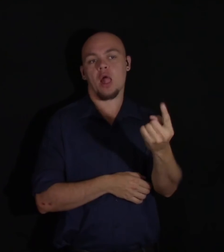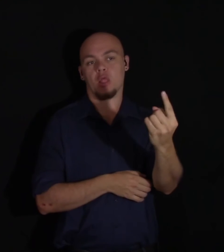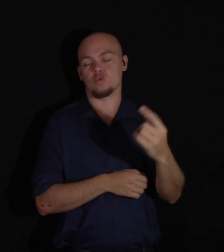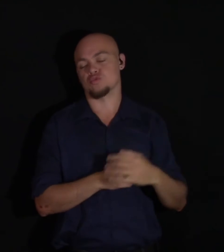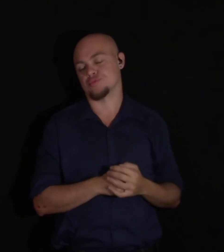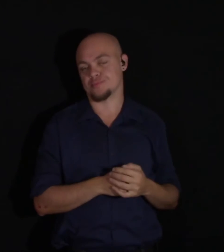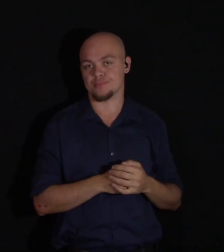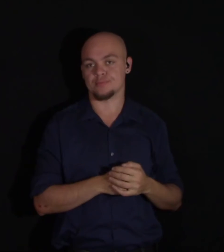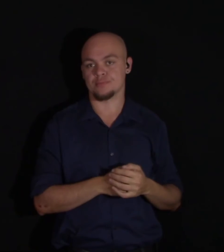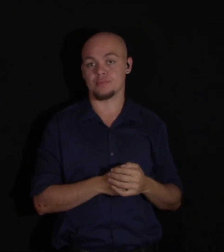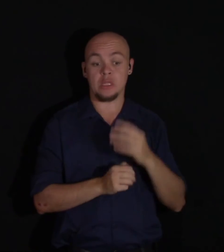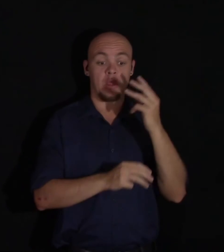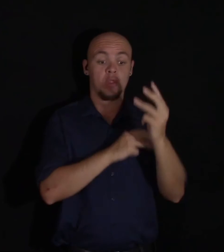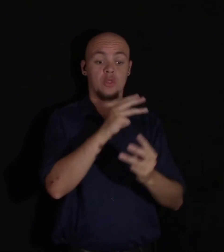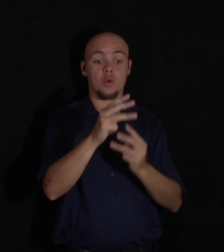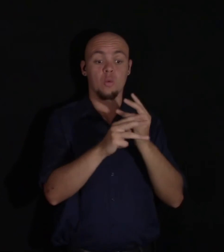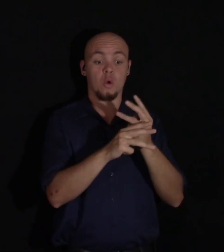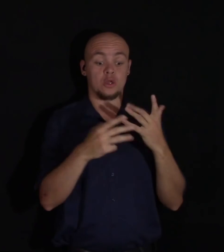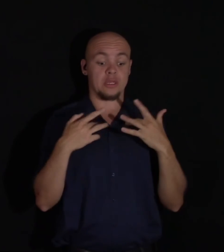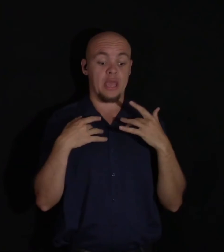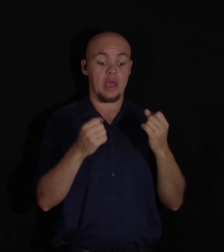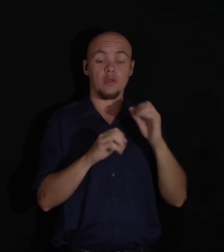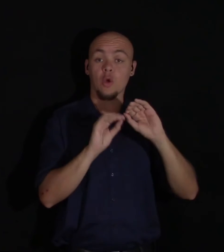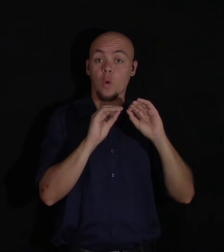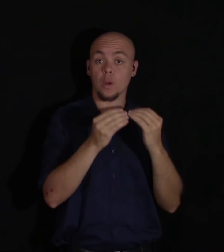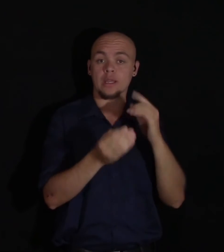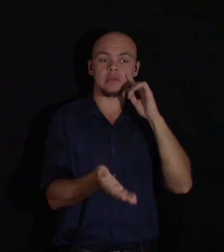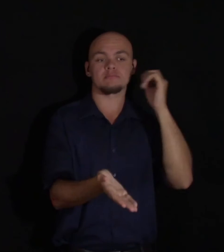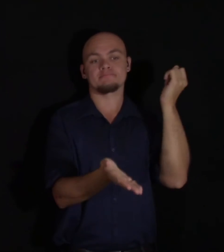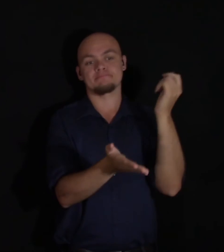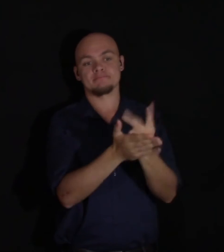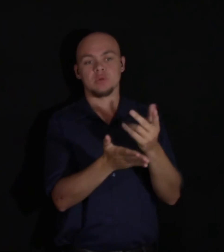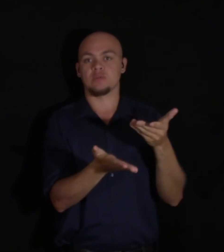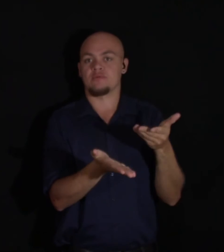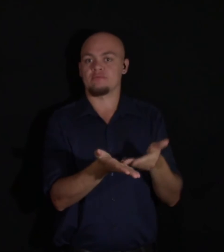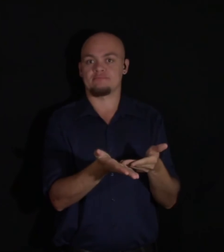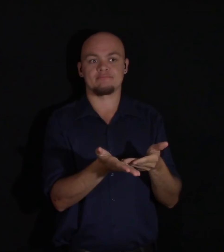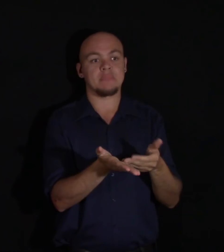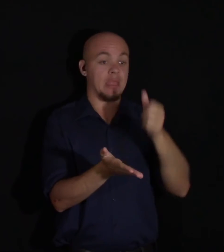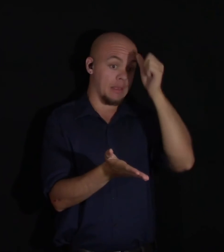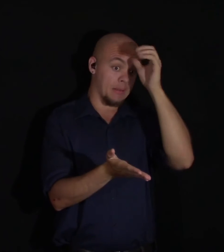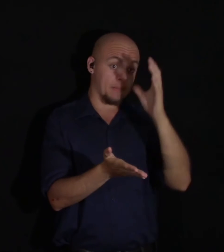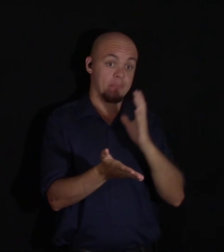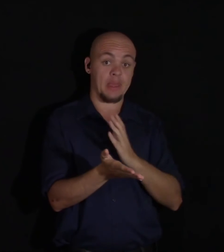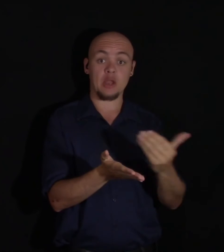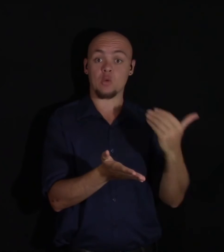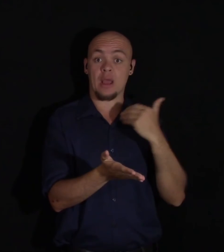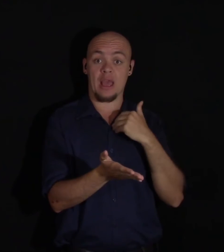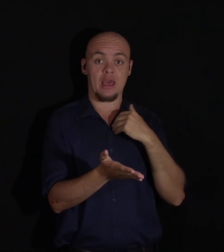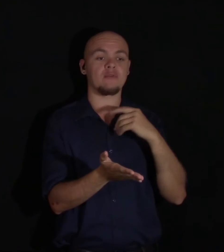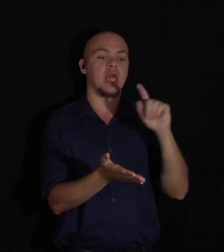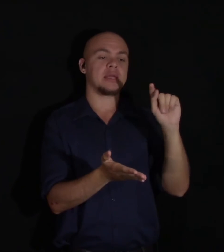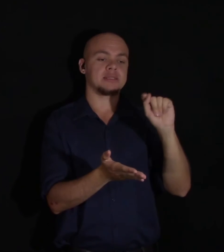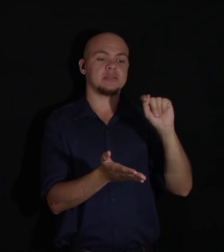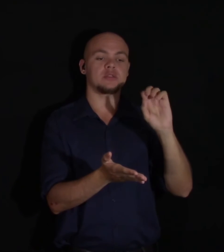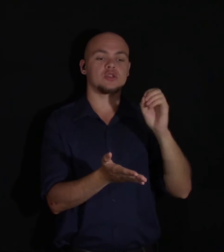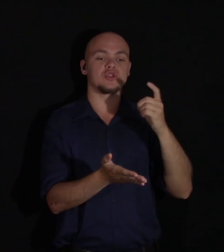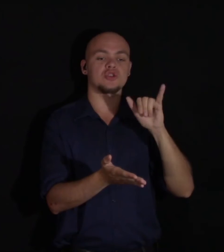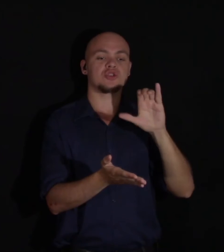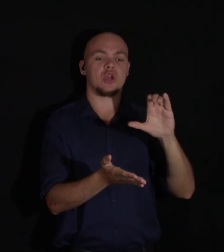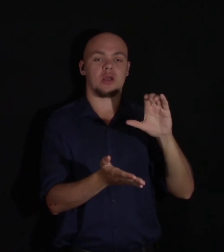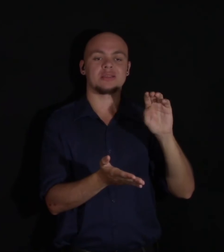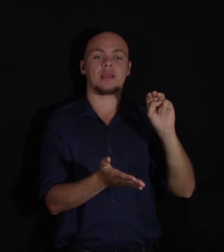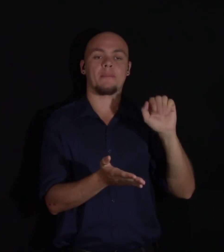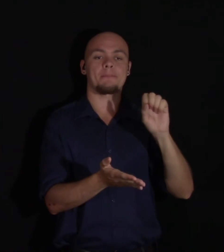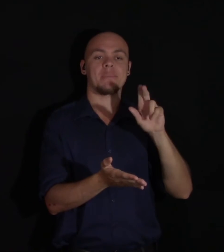the World Health Organization itself has confirmed that men who practice toxic masculinity are more likely to